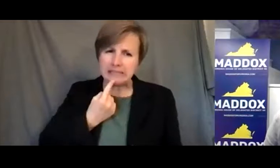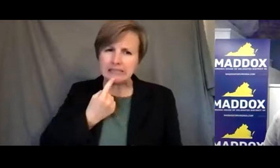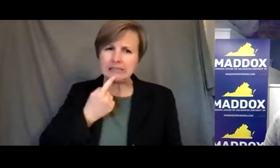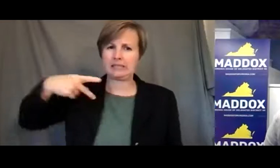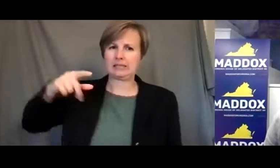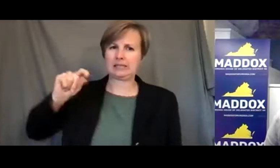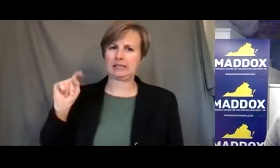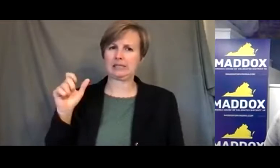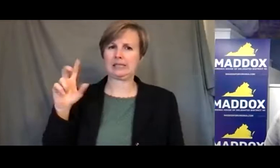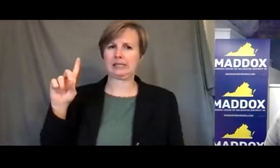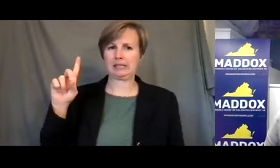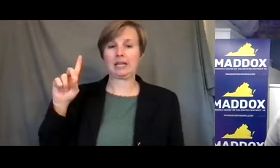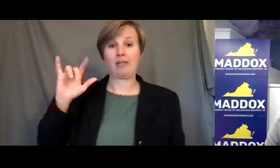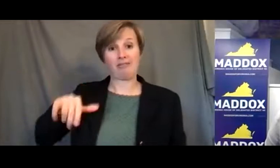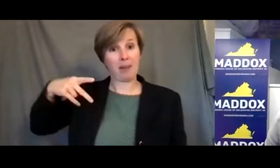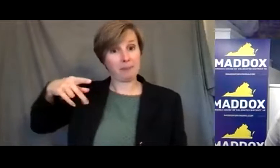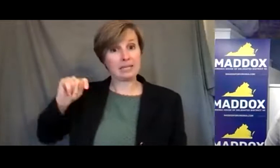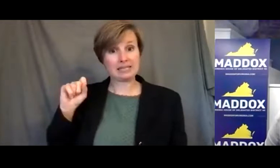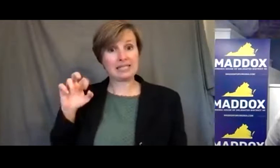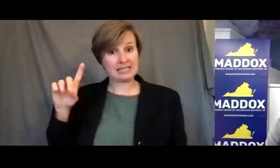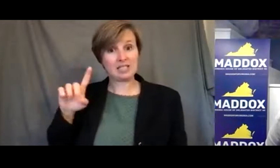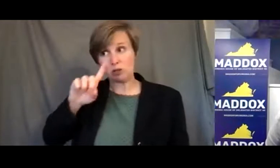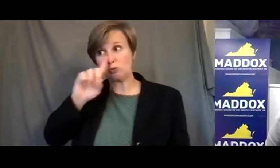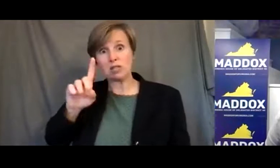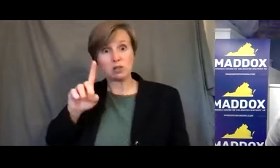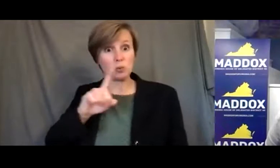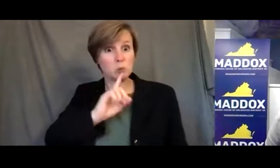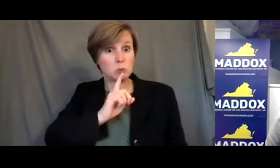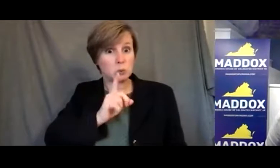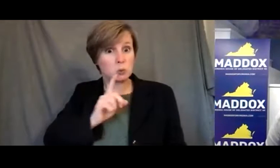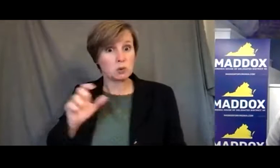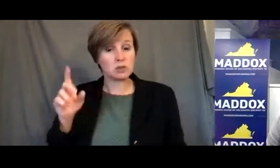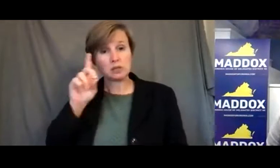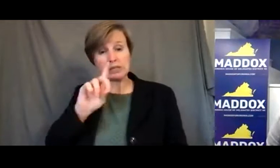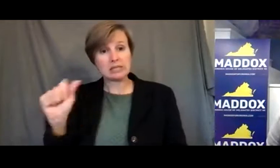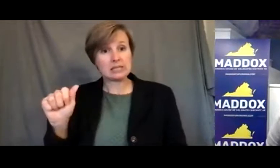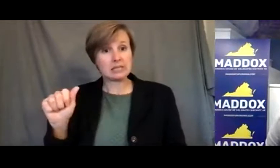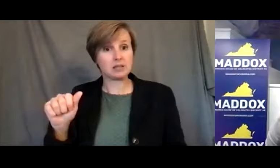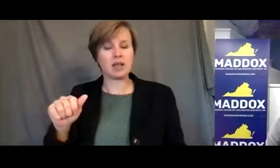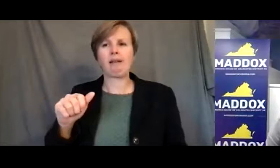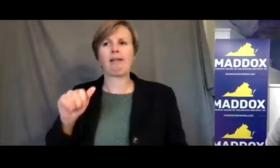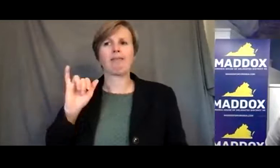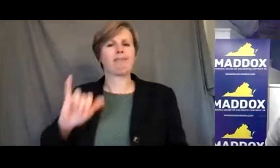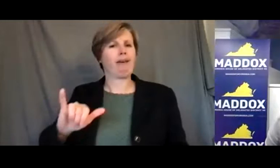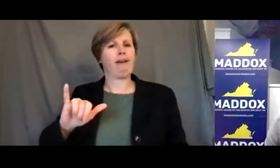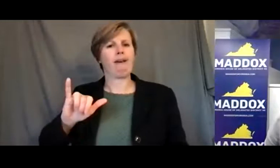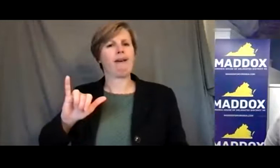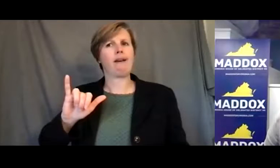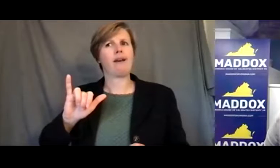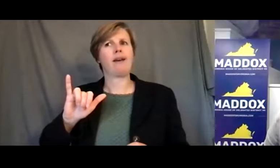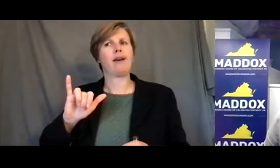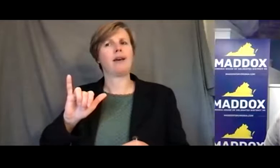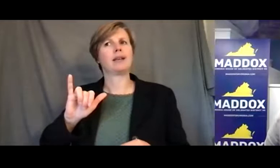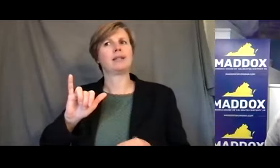that PTSD really was a disability. It was a disease that kept him from advocating